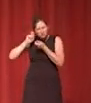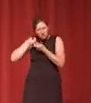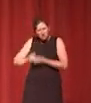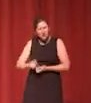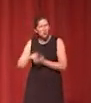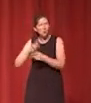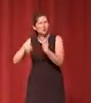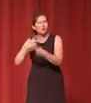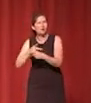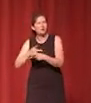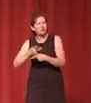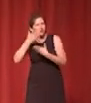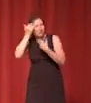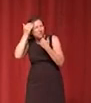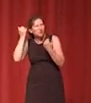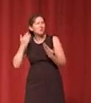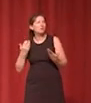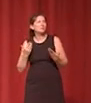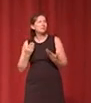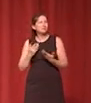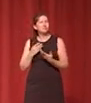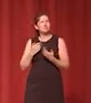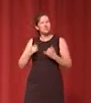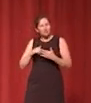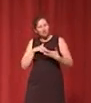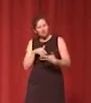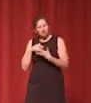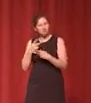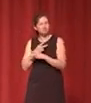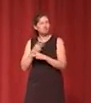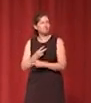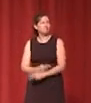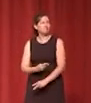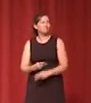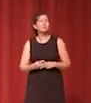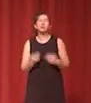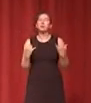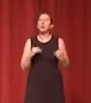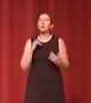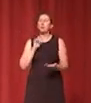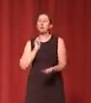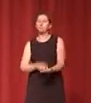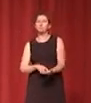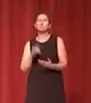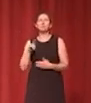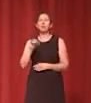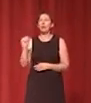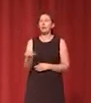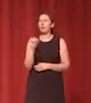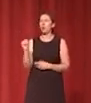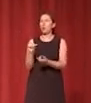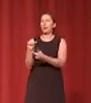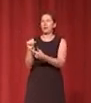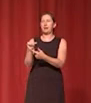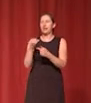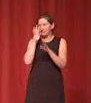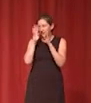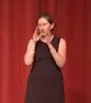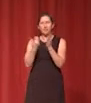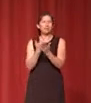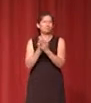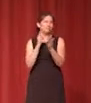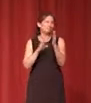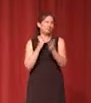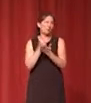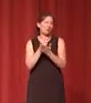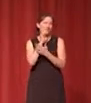target anti-amyloid therapy, so that target the underlying cause of Alzheimer's. We'll stop there and move on to our